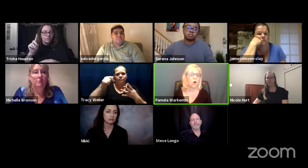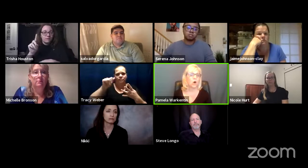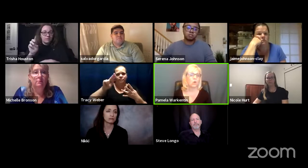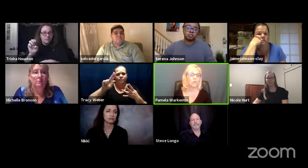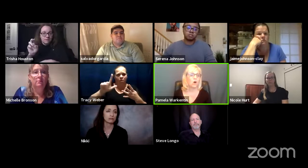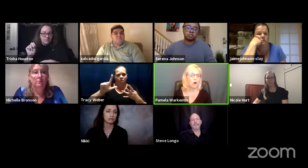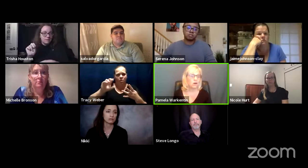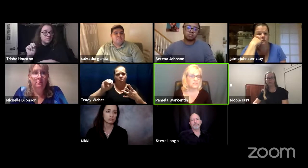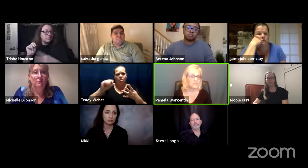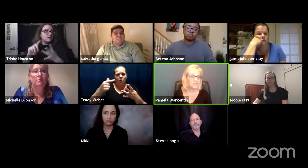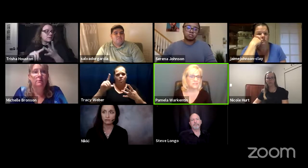Paul Ogden,